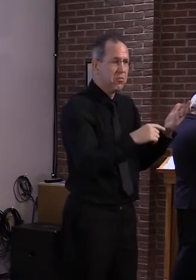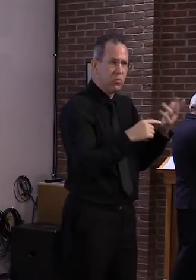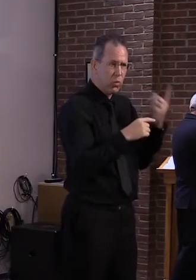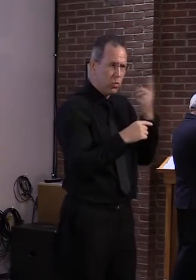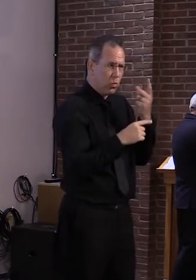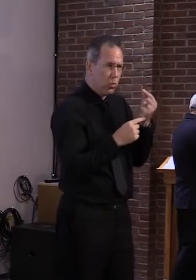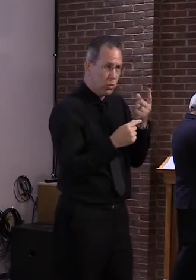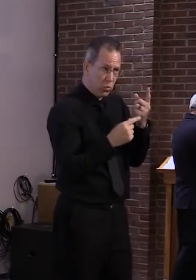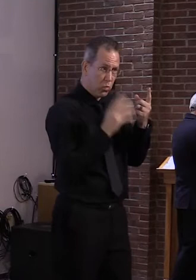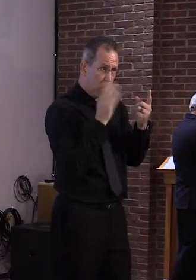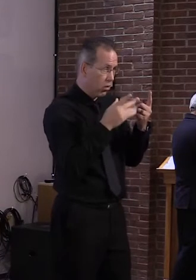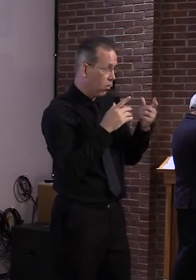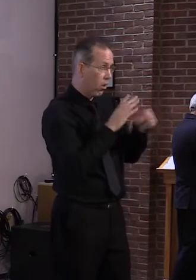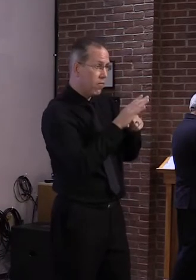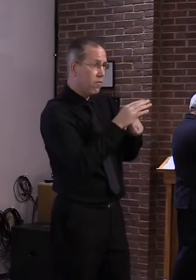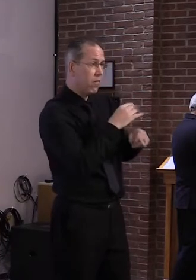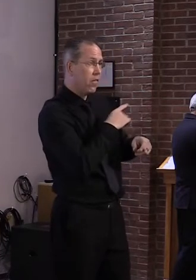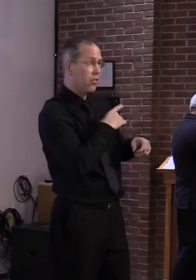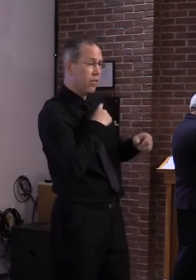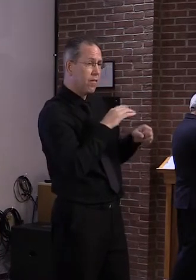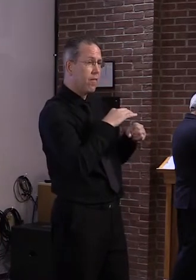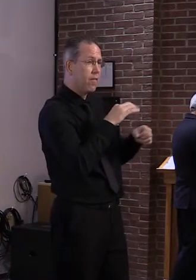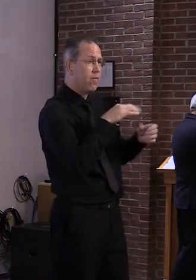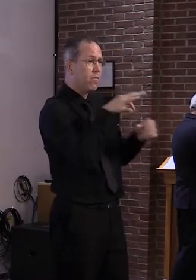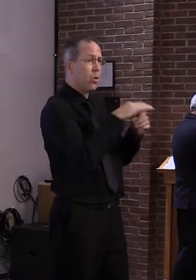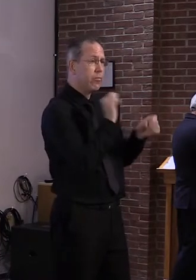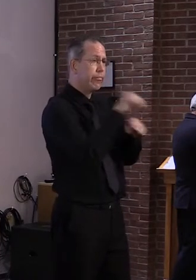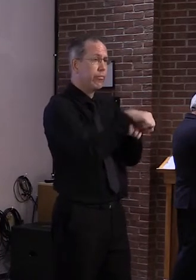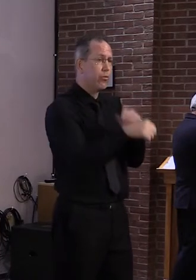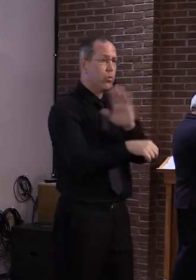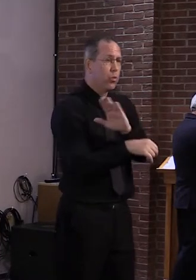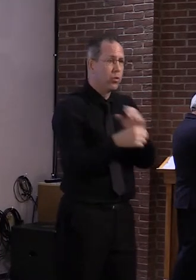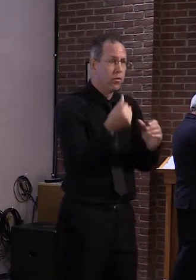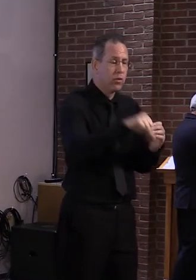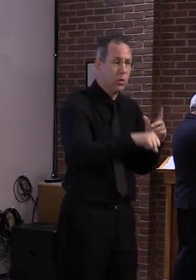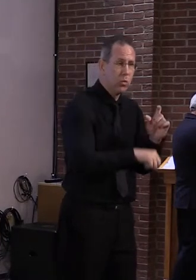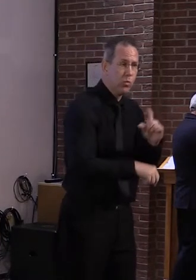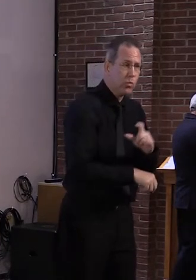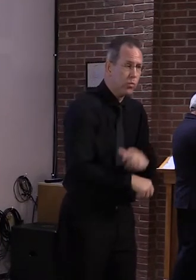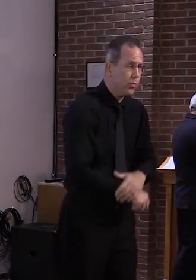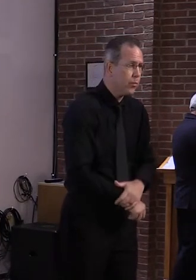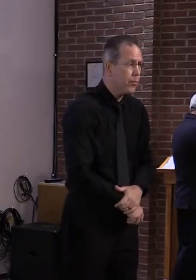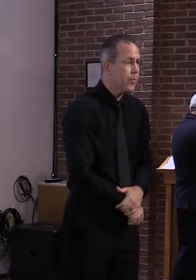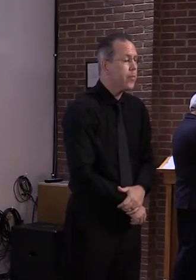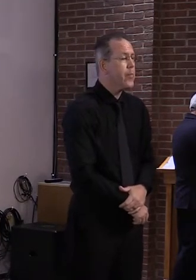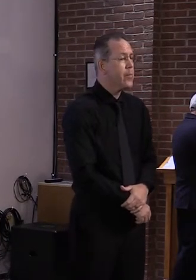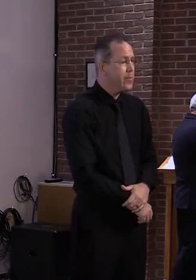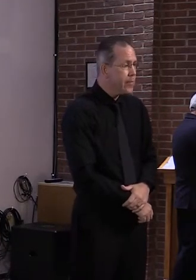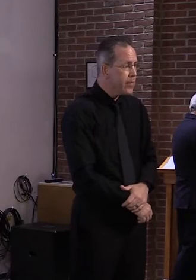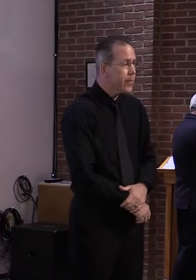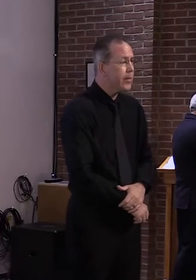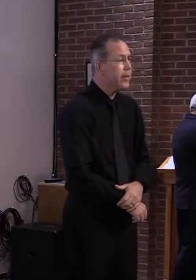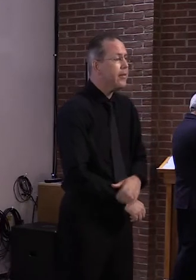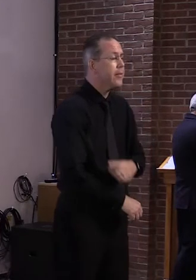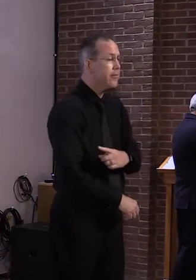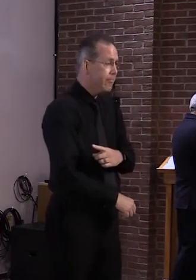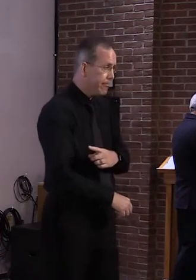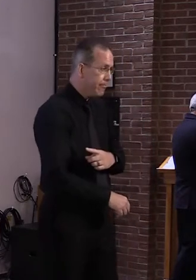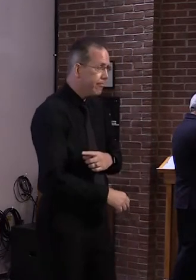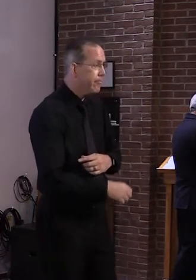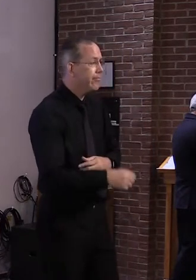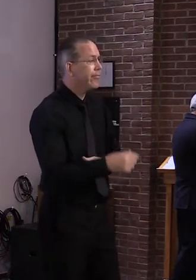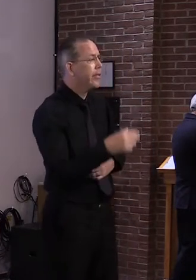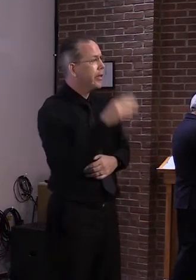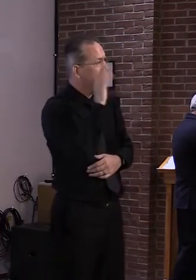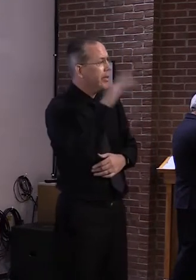all the intricate details of the bill, we had, as you know, concerns along the way. We were making some ground,